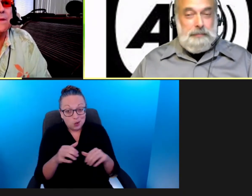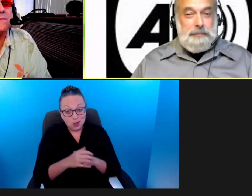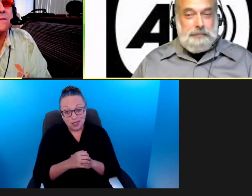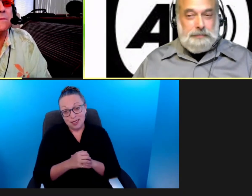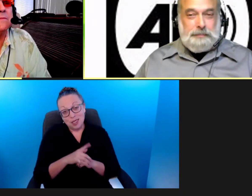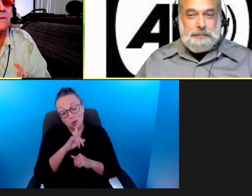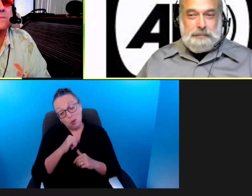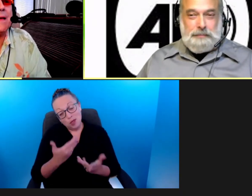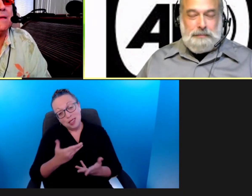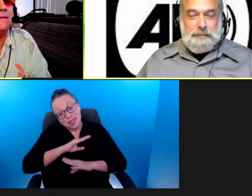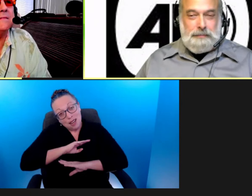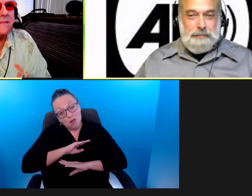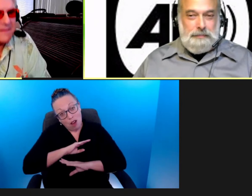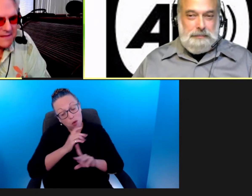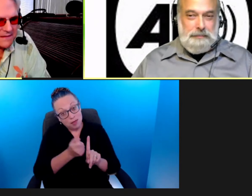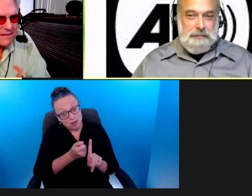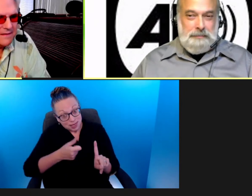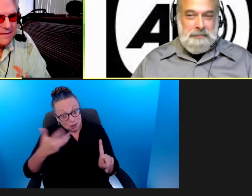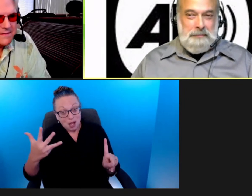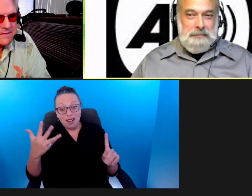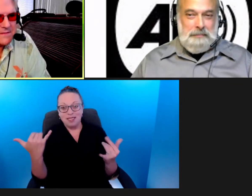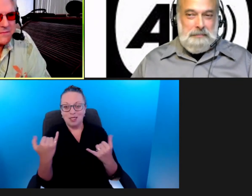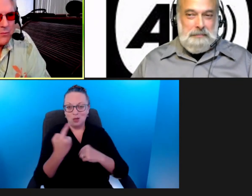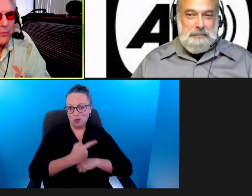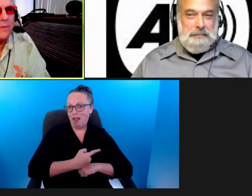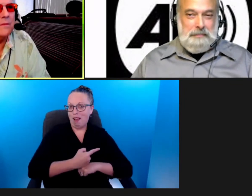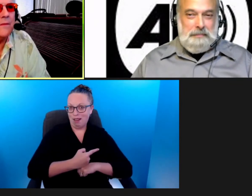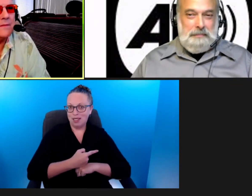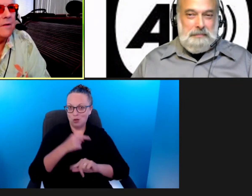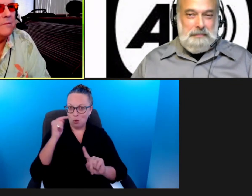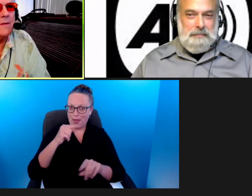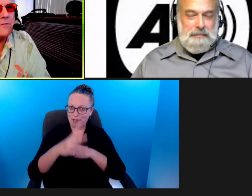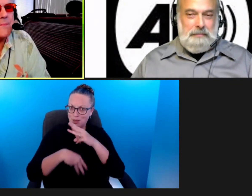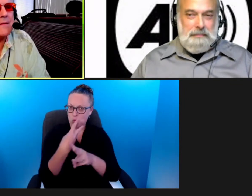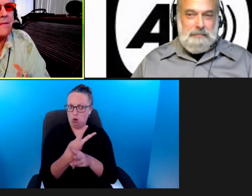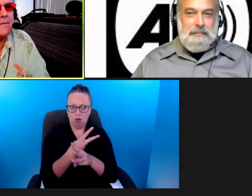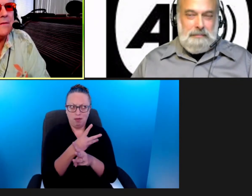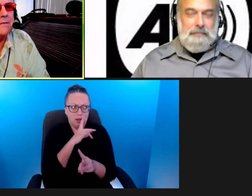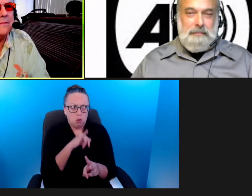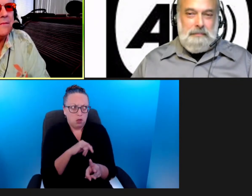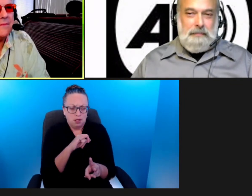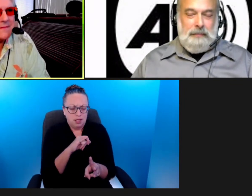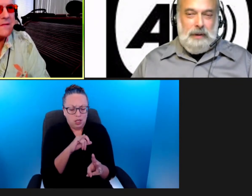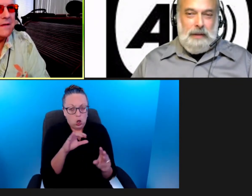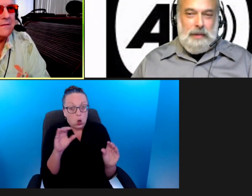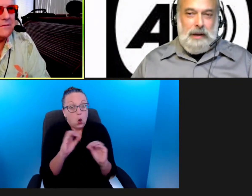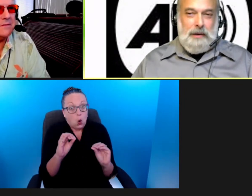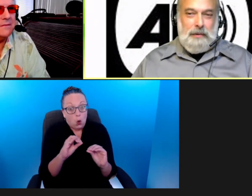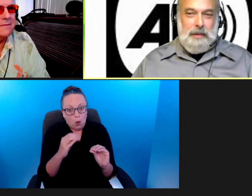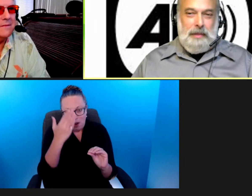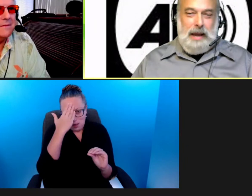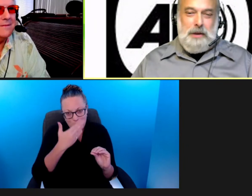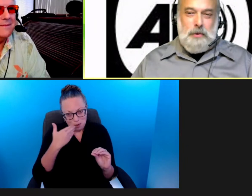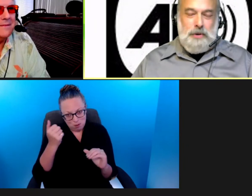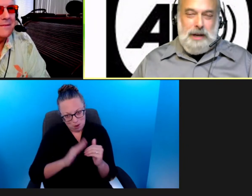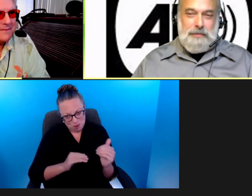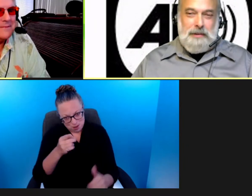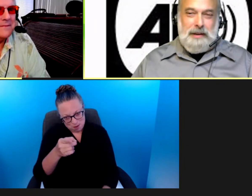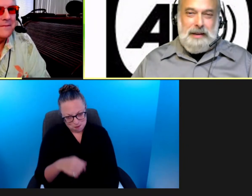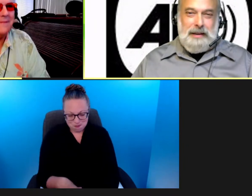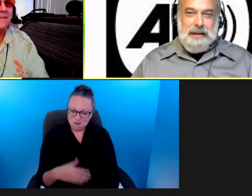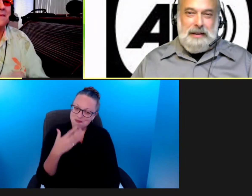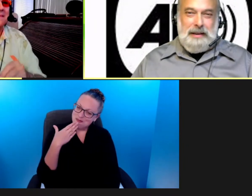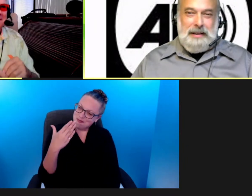really pleased that we've expanded it today to this world that no one knows better than you. Thanks again. Thank you,